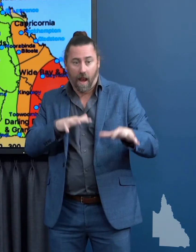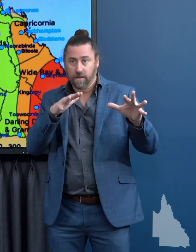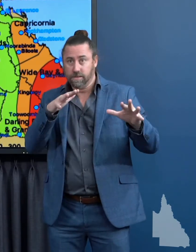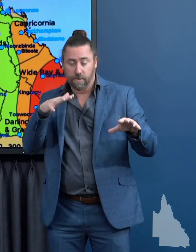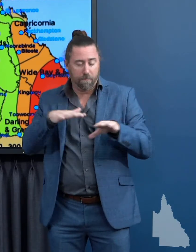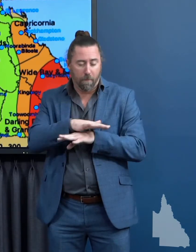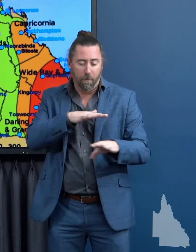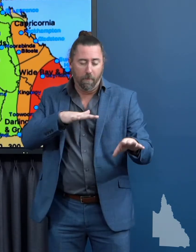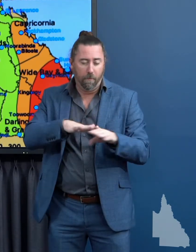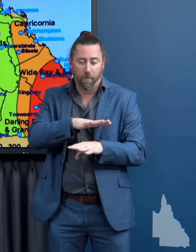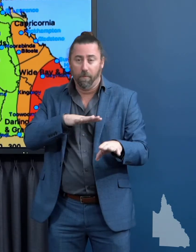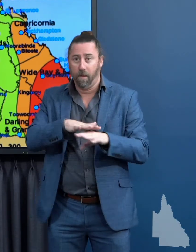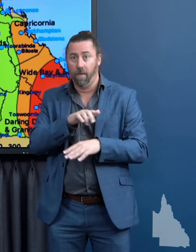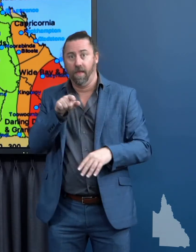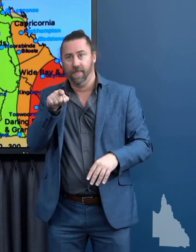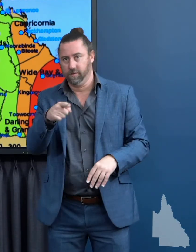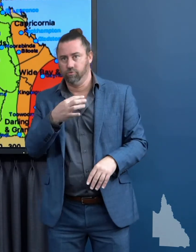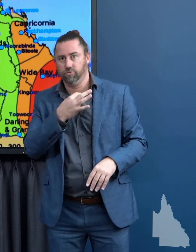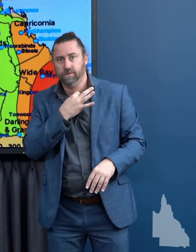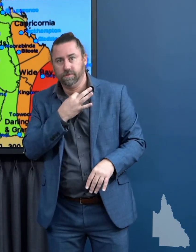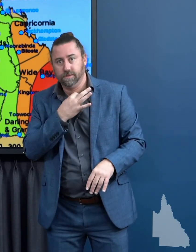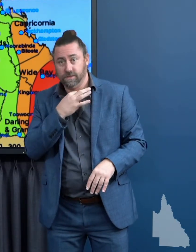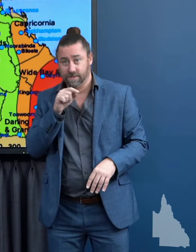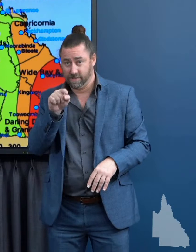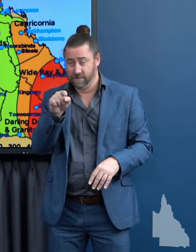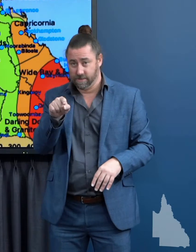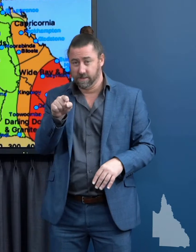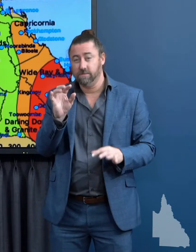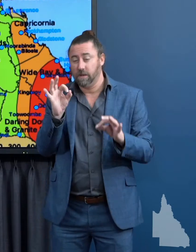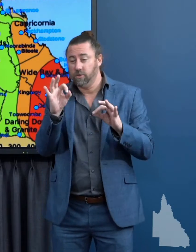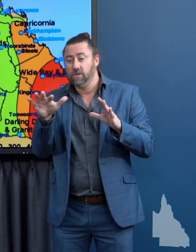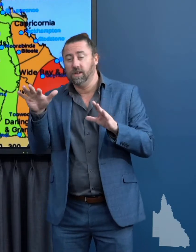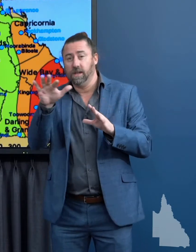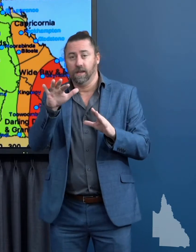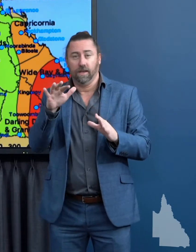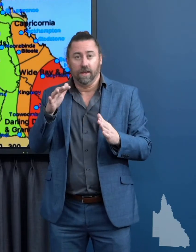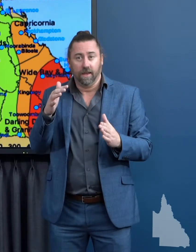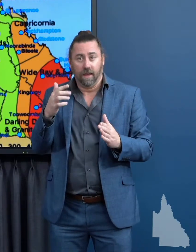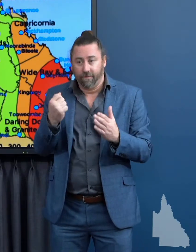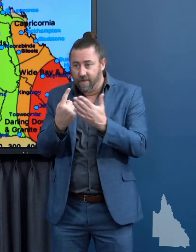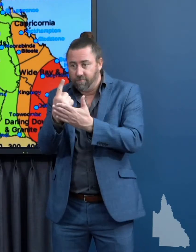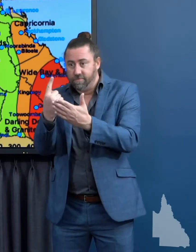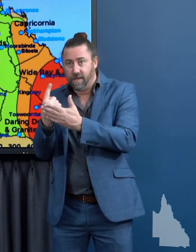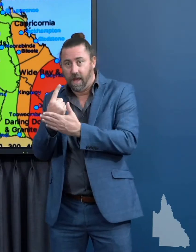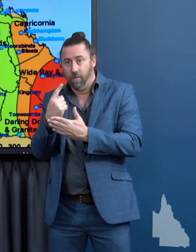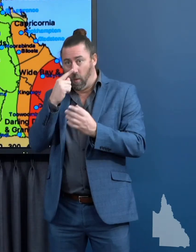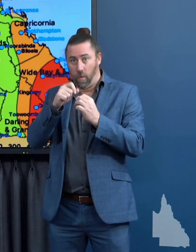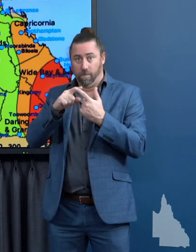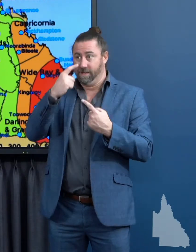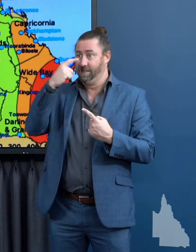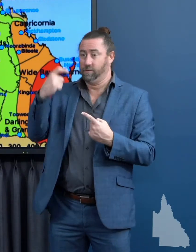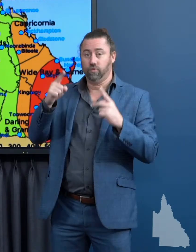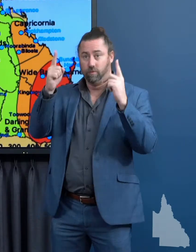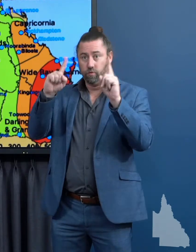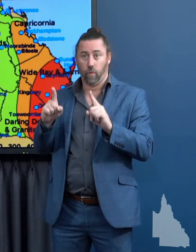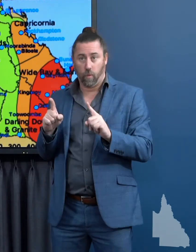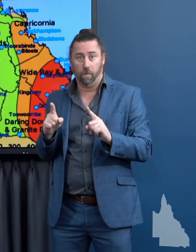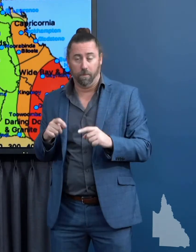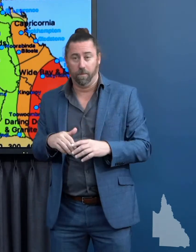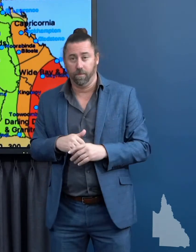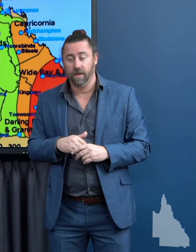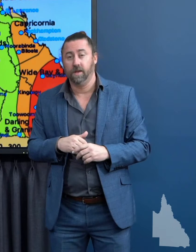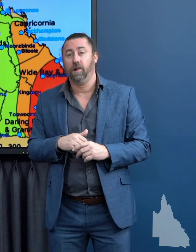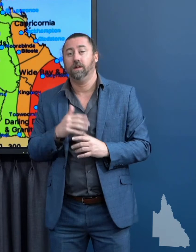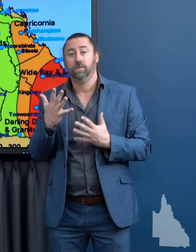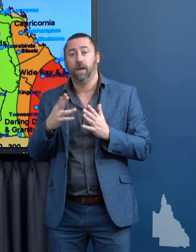and is absolutely a risk today, especially around the areas where we are going to see severe storms move into. So just to